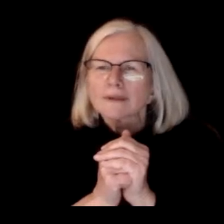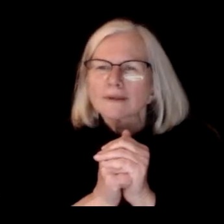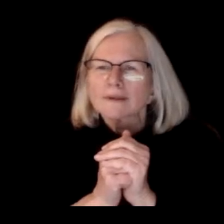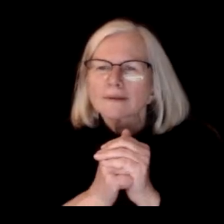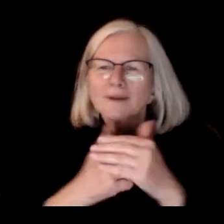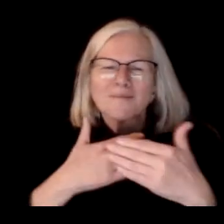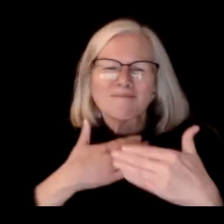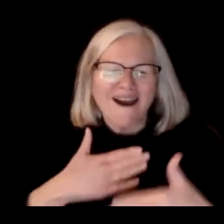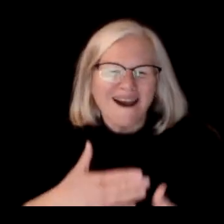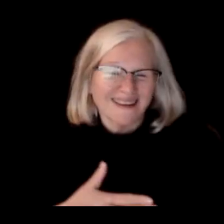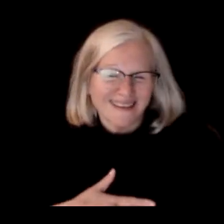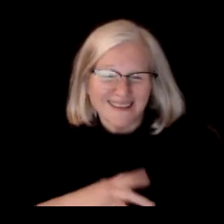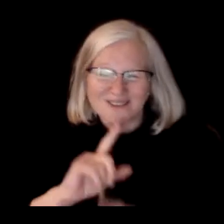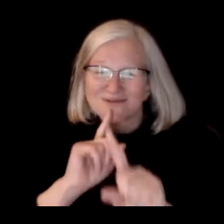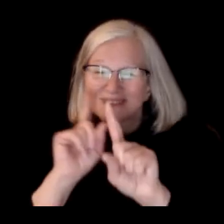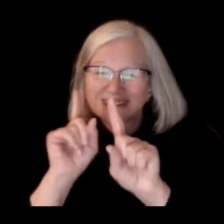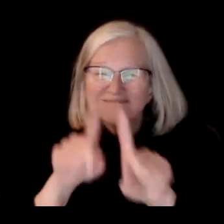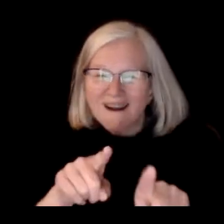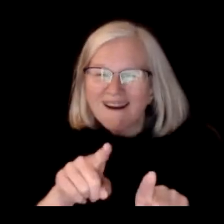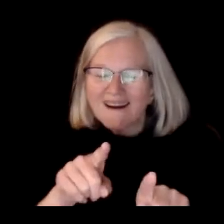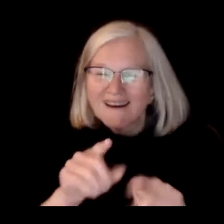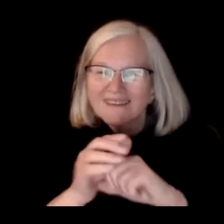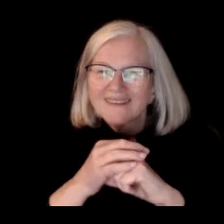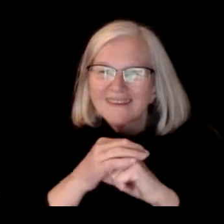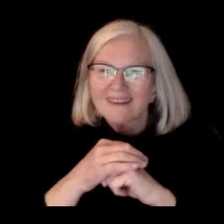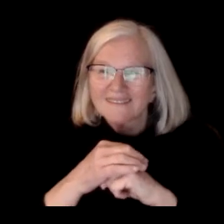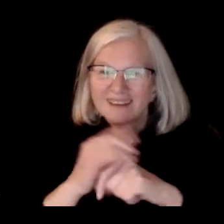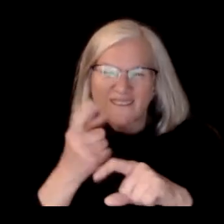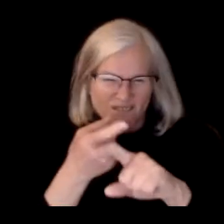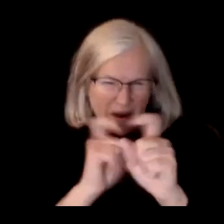intermittent updates on that. And so